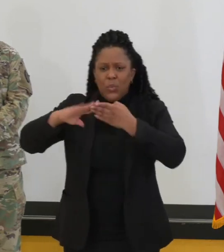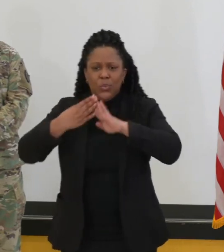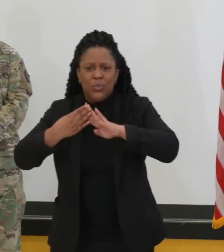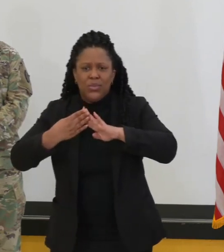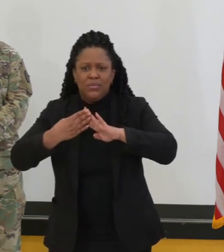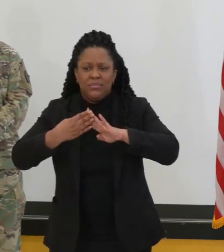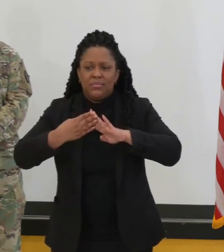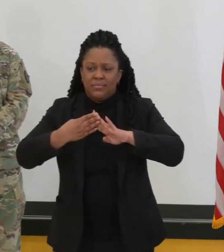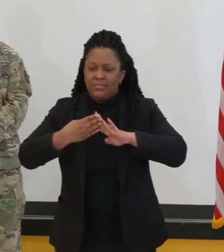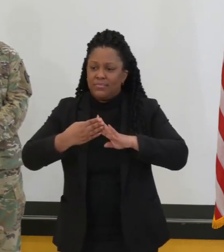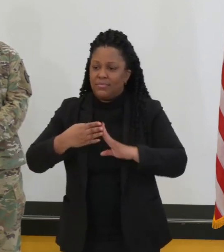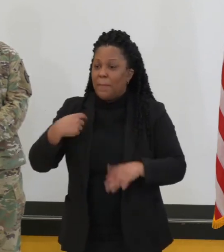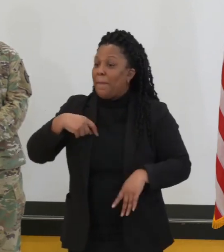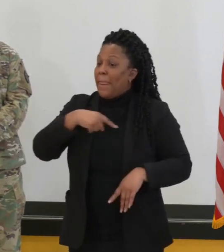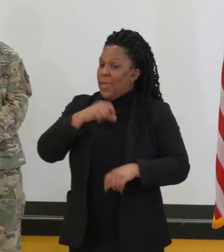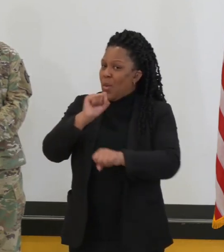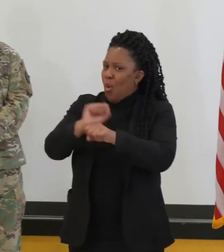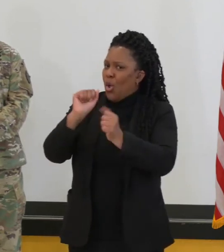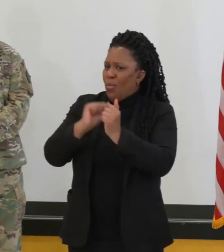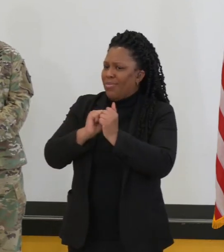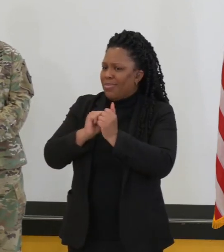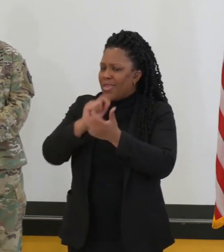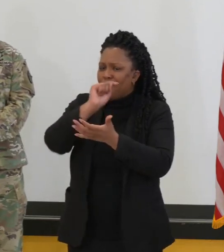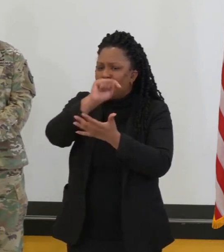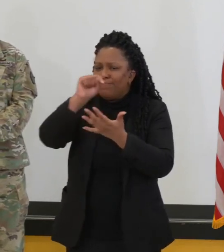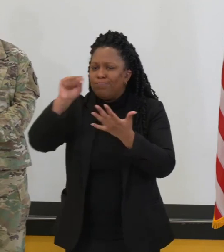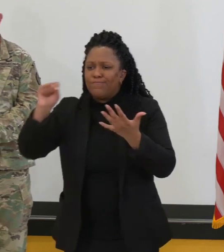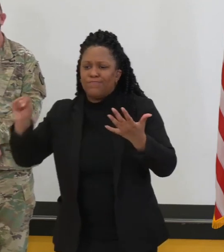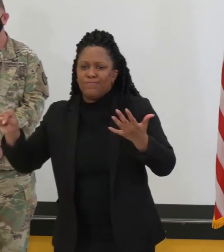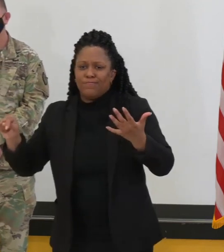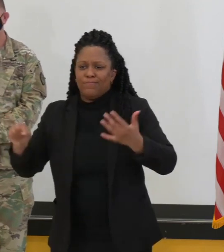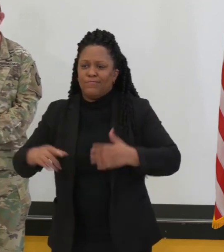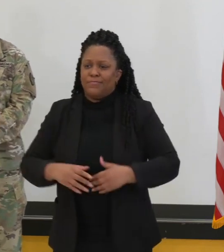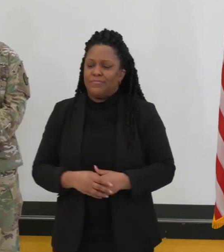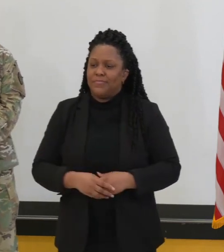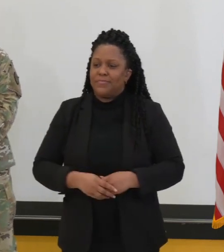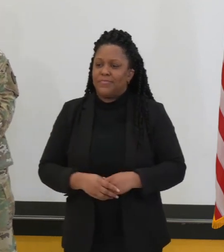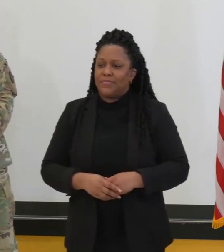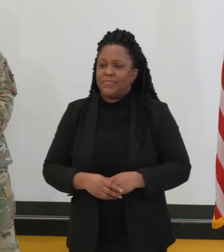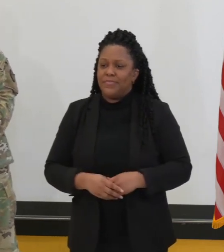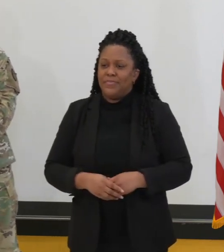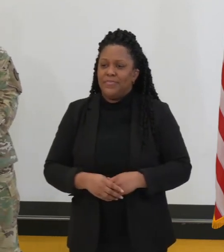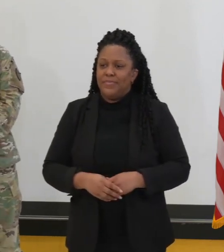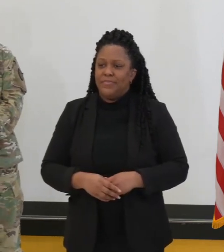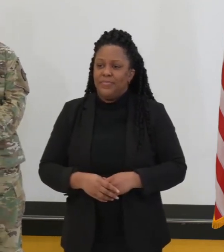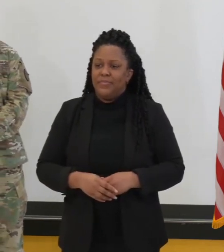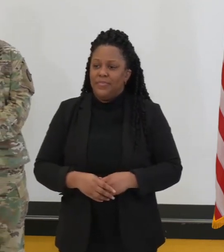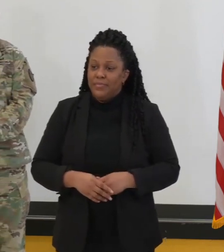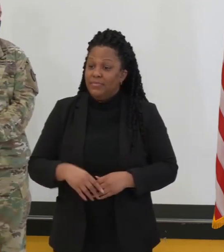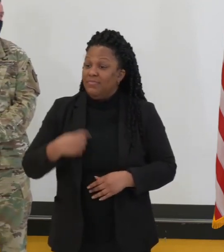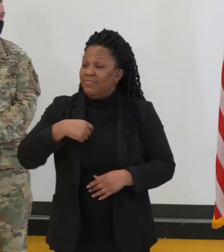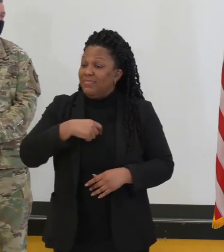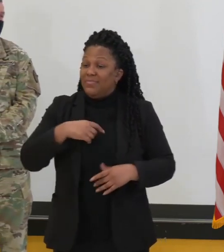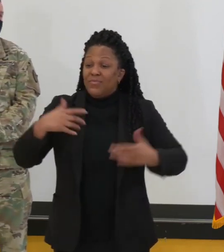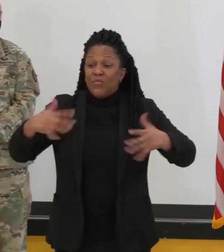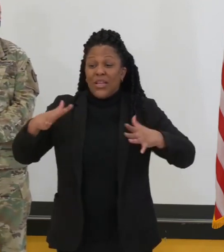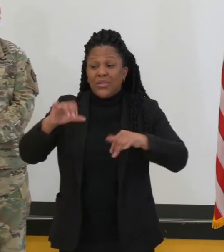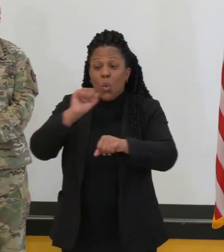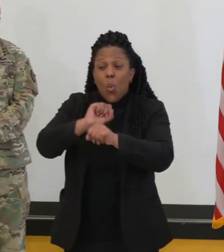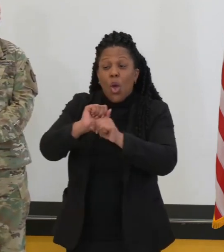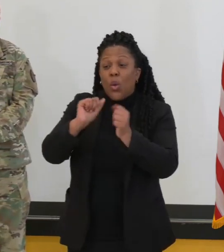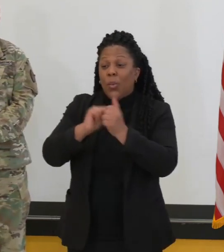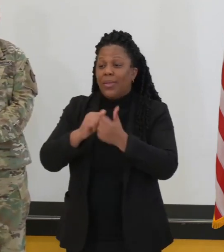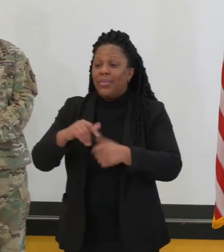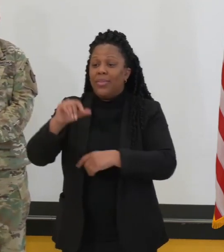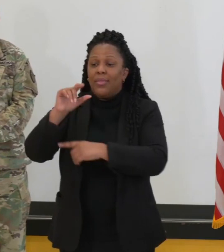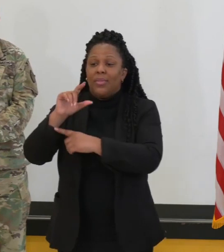with those groups, especially as we know about them. We have already been working with many of them, for example, in Little Earth and other